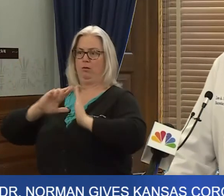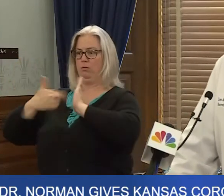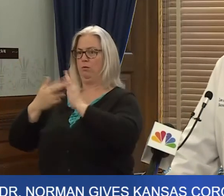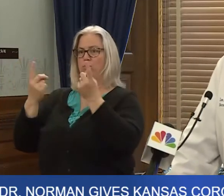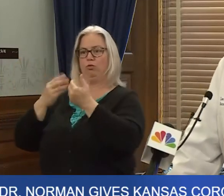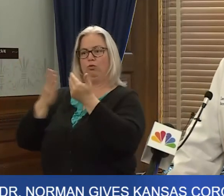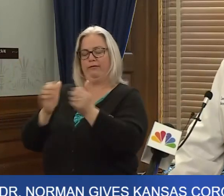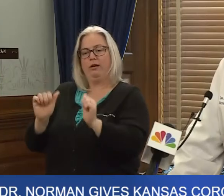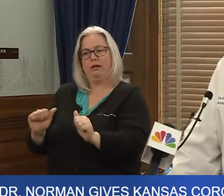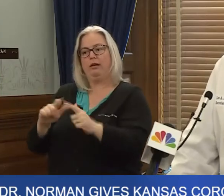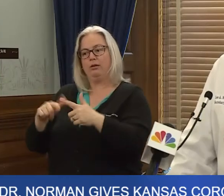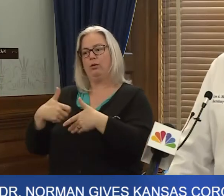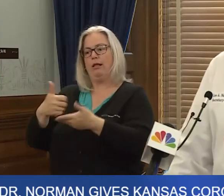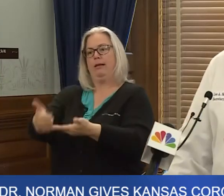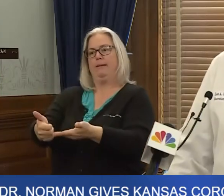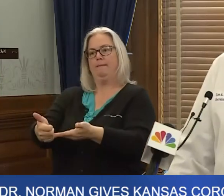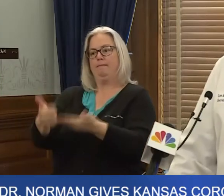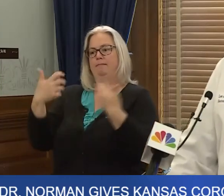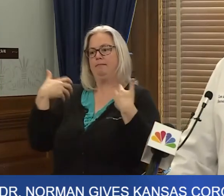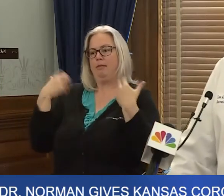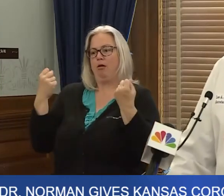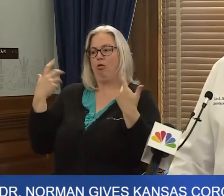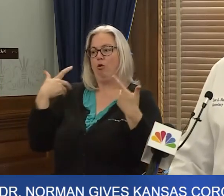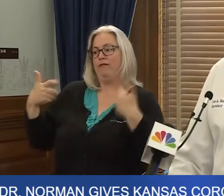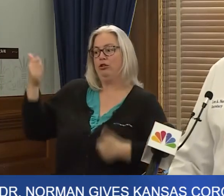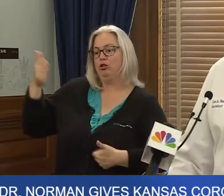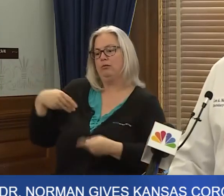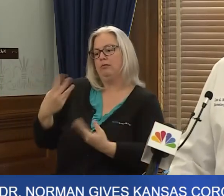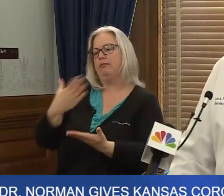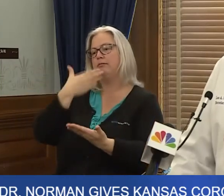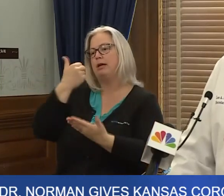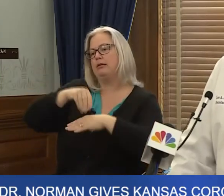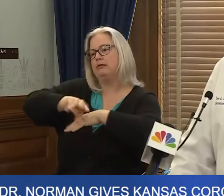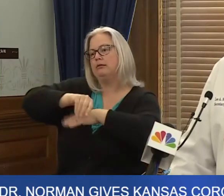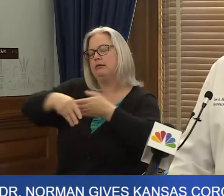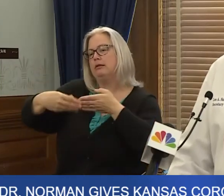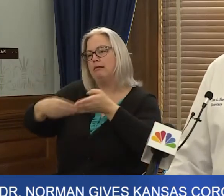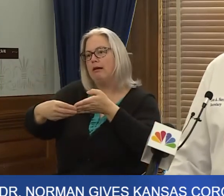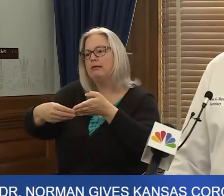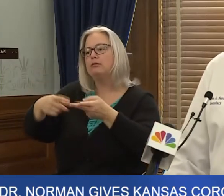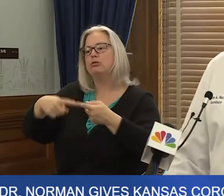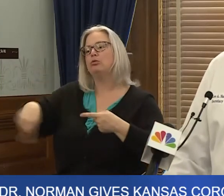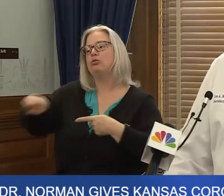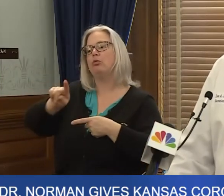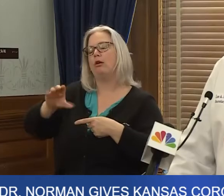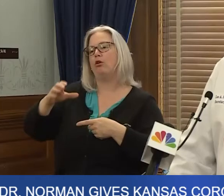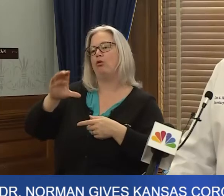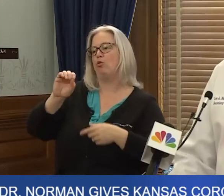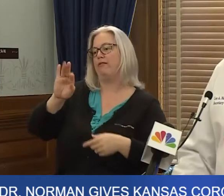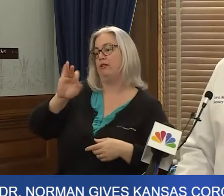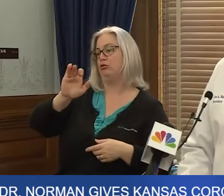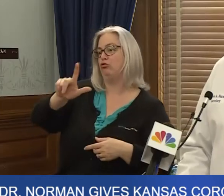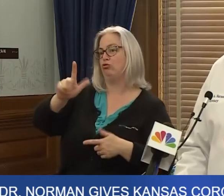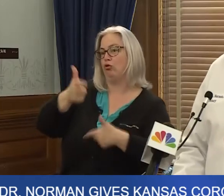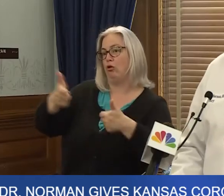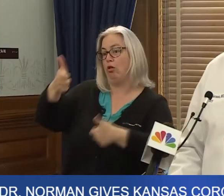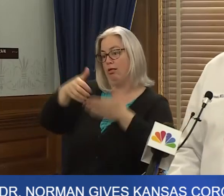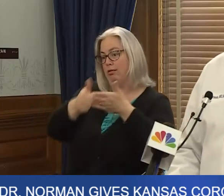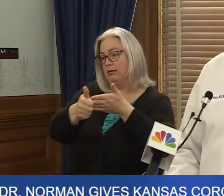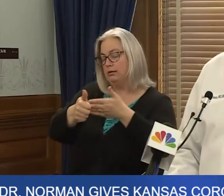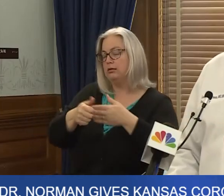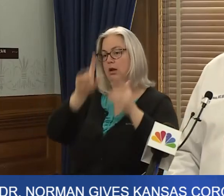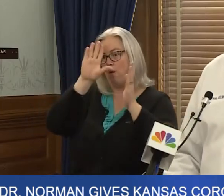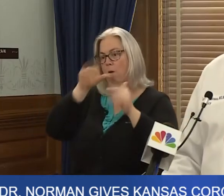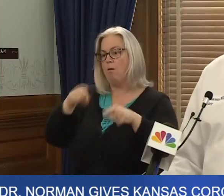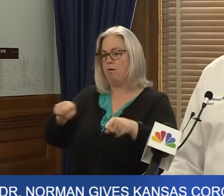to help our health officers provide the best guidance possible to the county officials. And I hope that the county officials